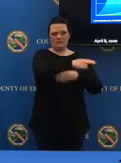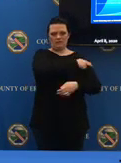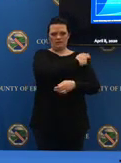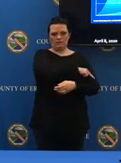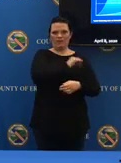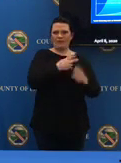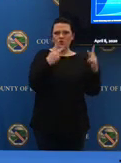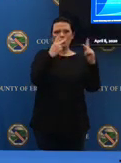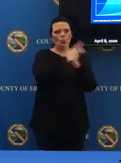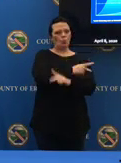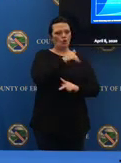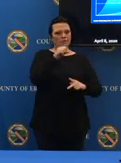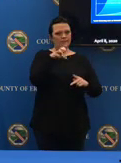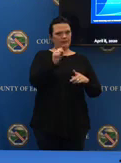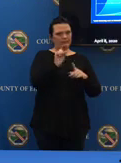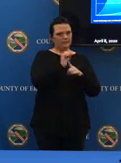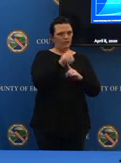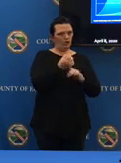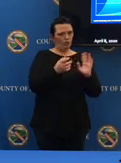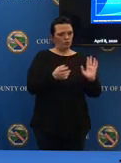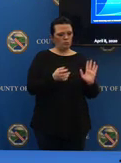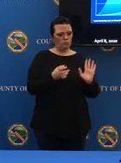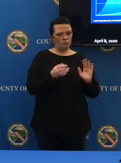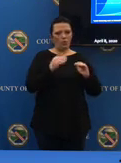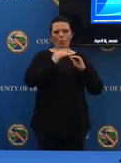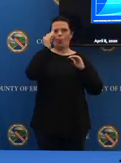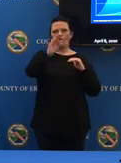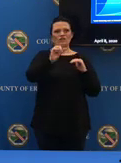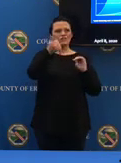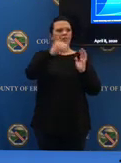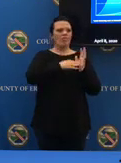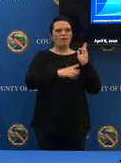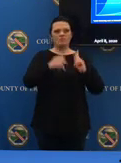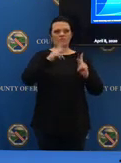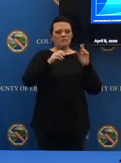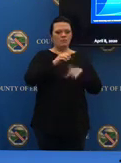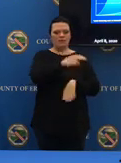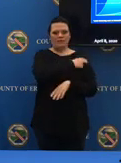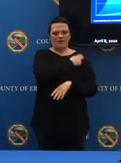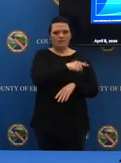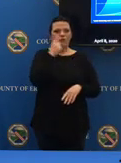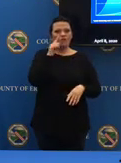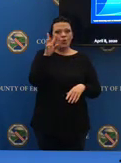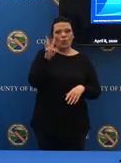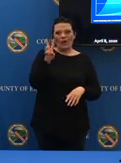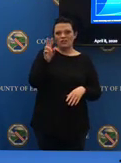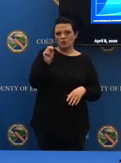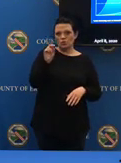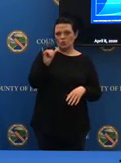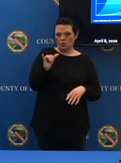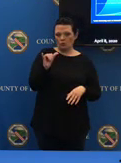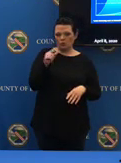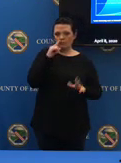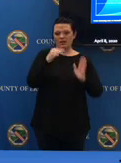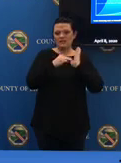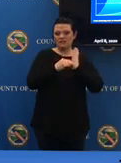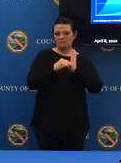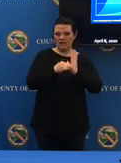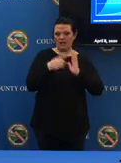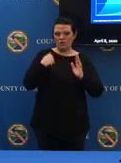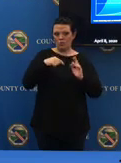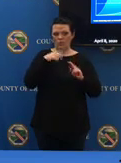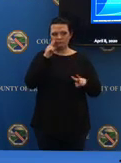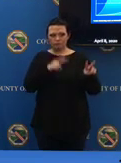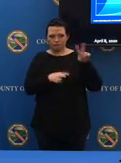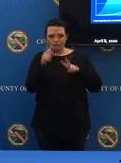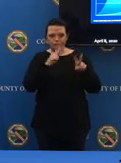scenario. When I talked about a worst case scenario with over 10,000 hospitalizations for Western New York, because the modeling we've looked at, which has